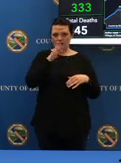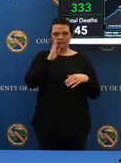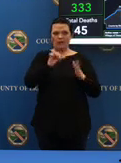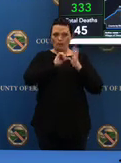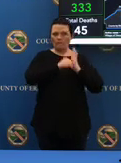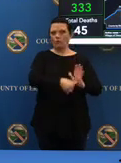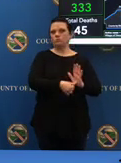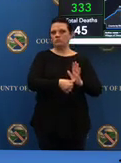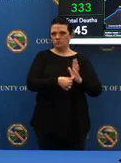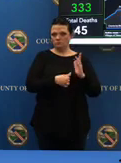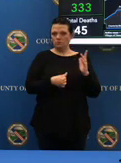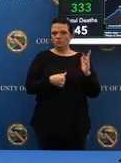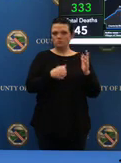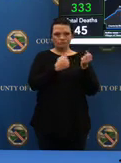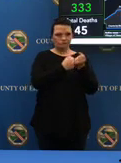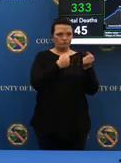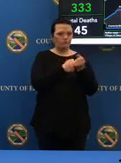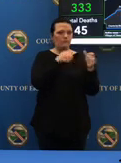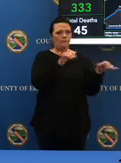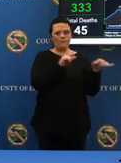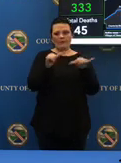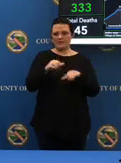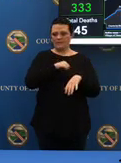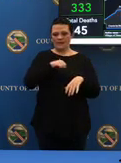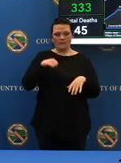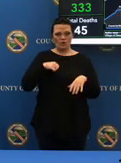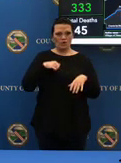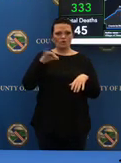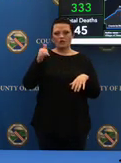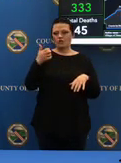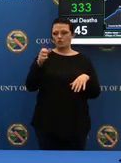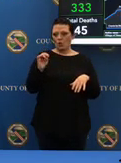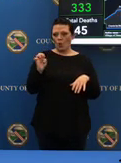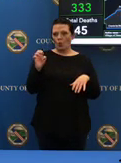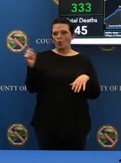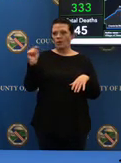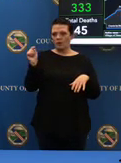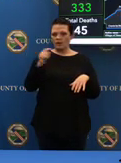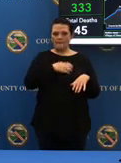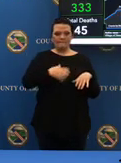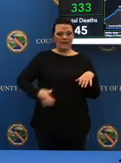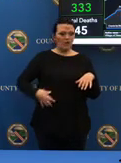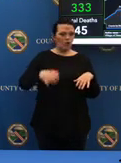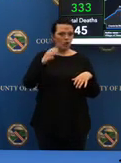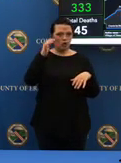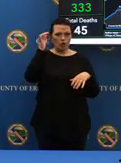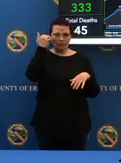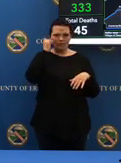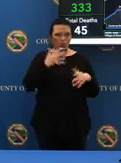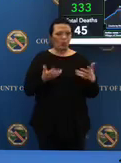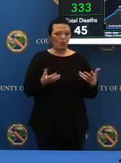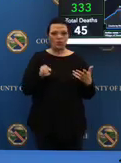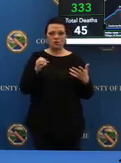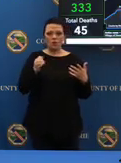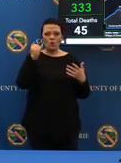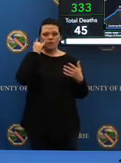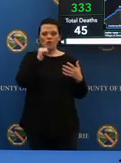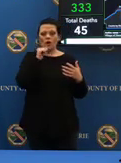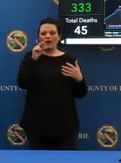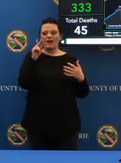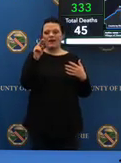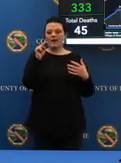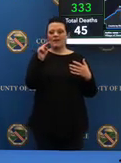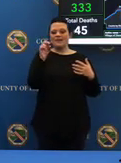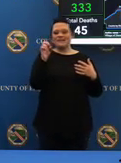enforce, just like Brian Culpa in Amherst did, and Joe Eminger in Tonawanda, and Mayor Brown in the city of Buffalo. So if you are a non-essential